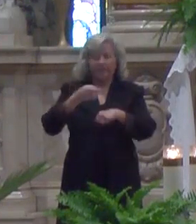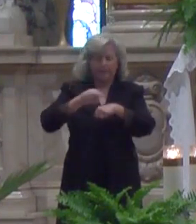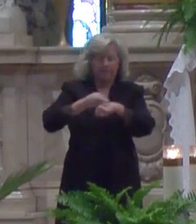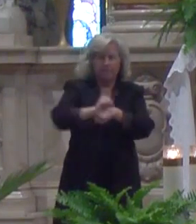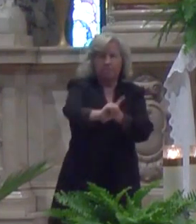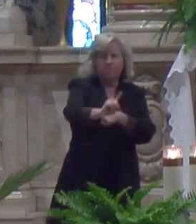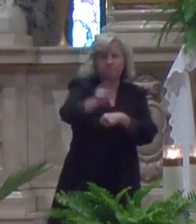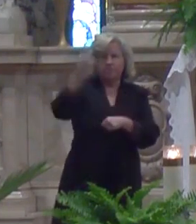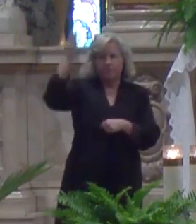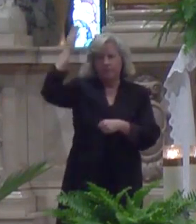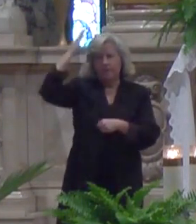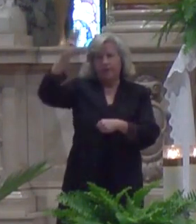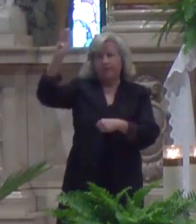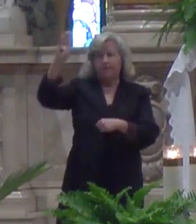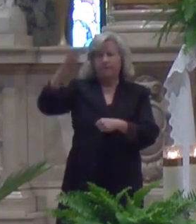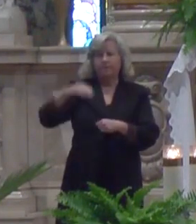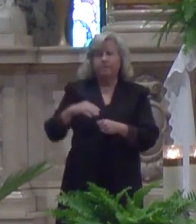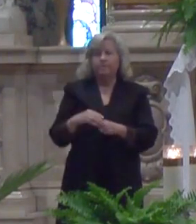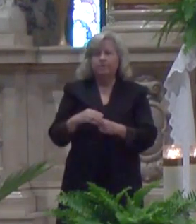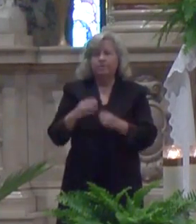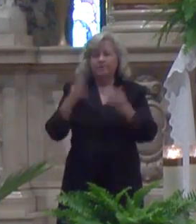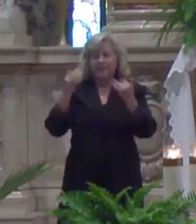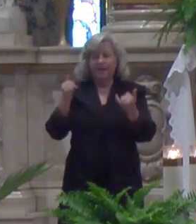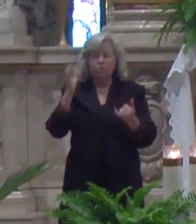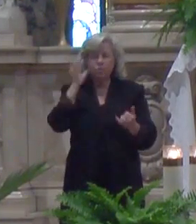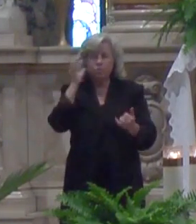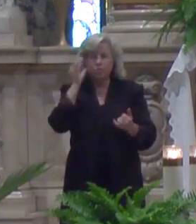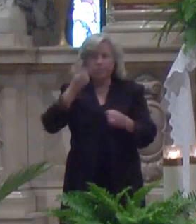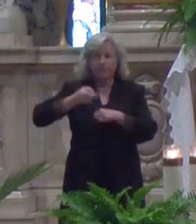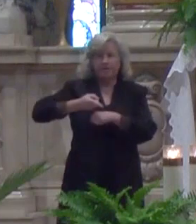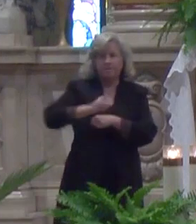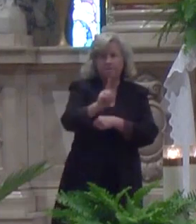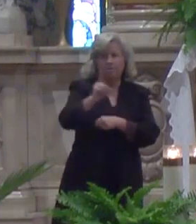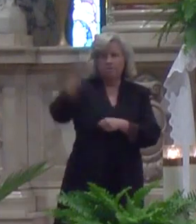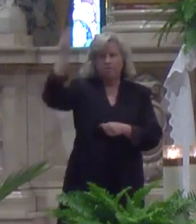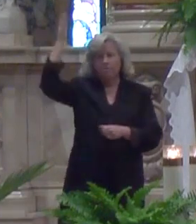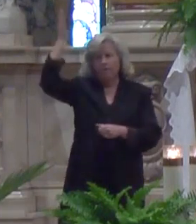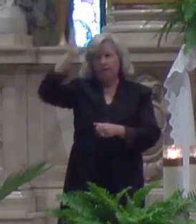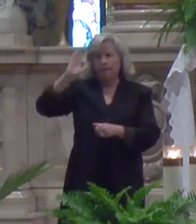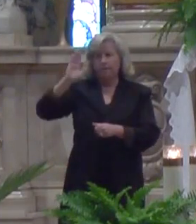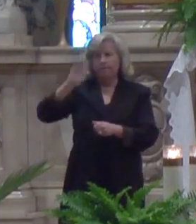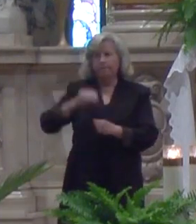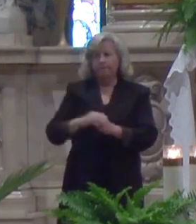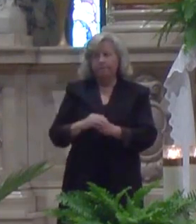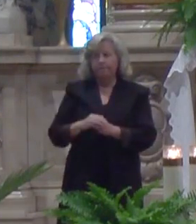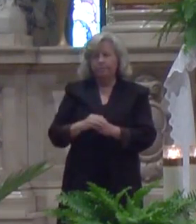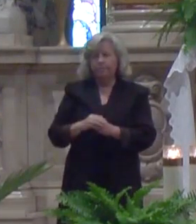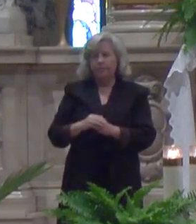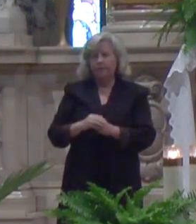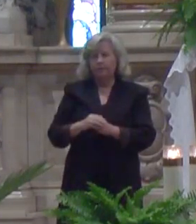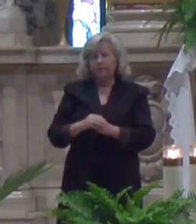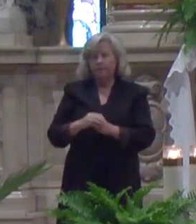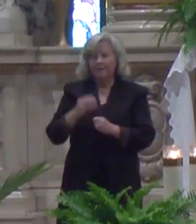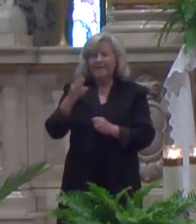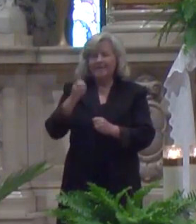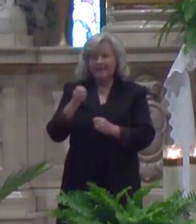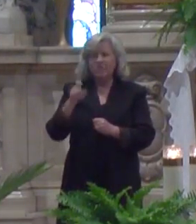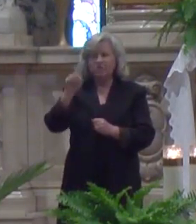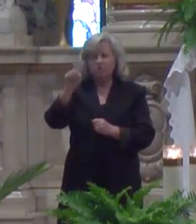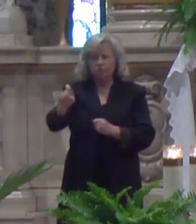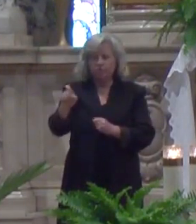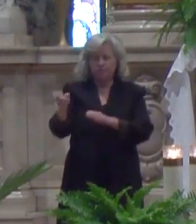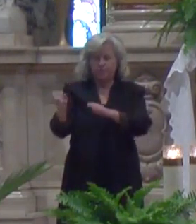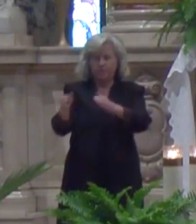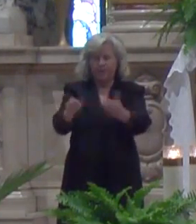have we of witnesses? You have now heard the blasphemy. What is your opinion?" They said in reply,